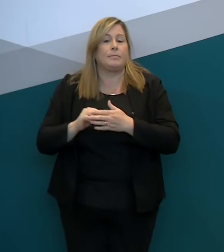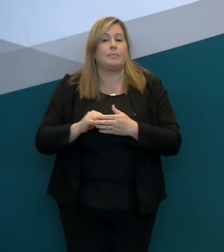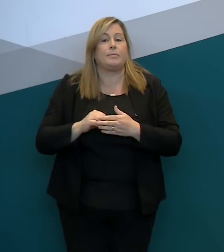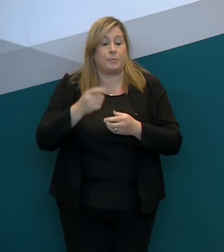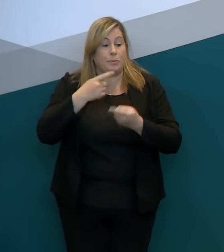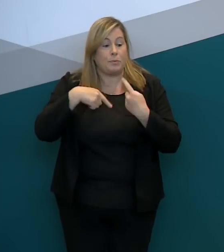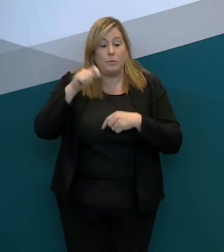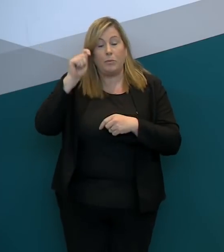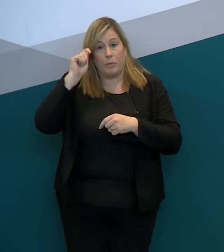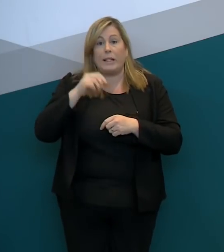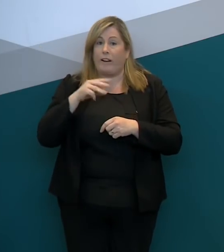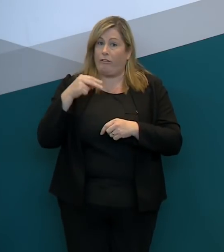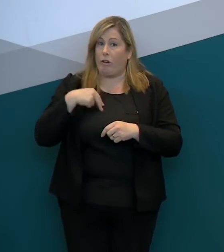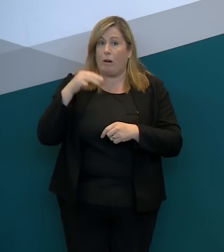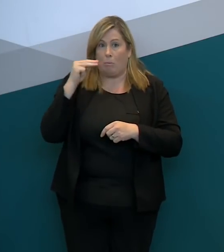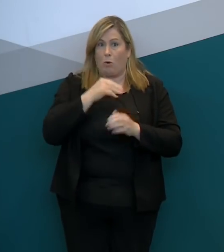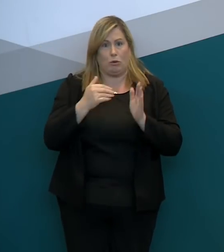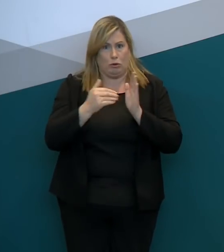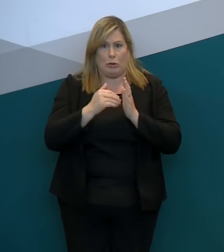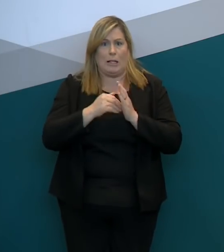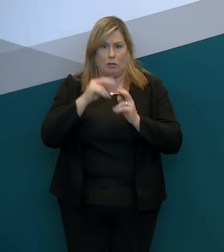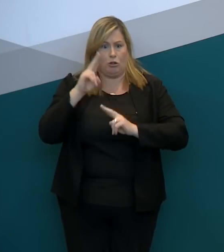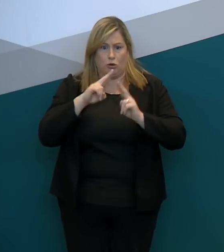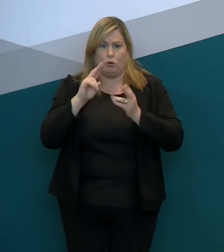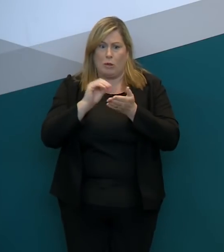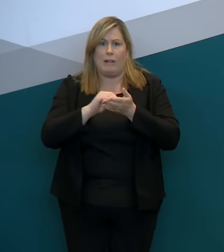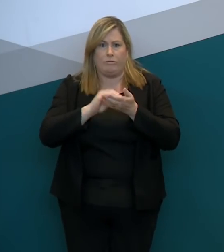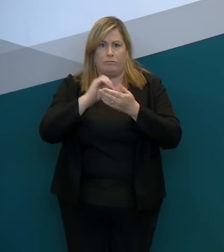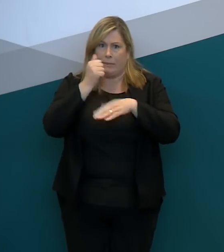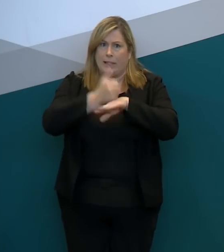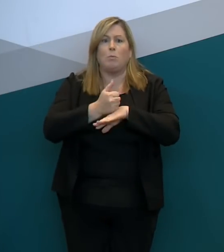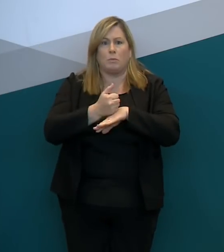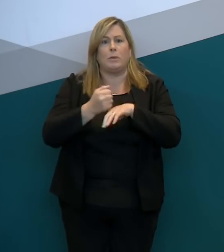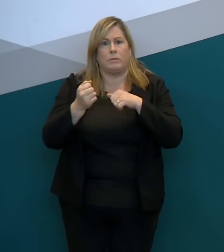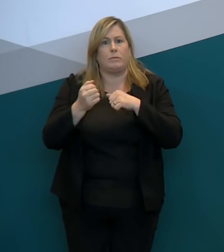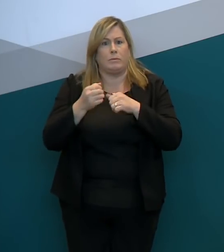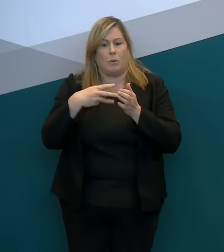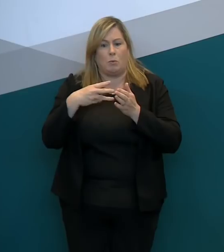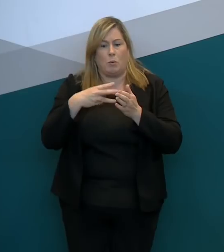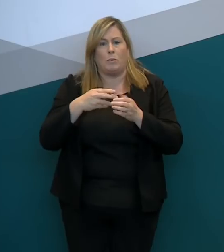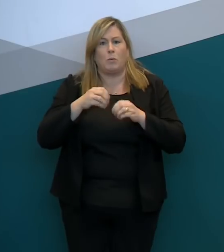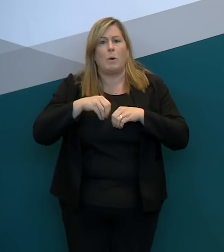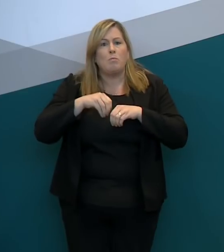We think that will be important in terms of the measures that are in place as we move into